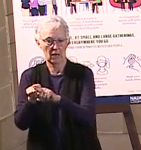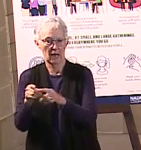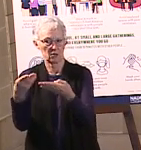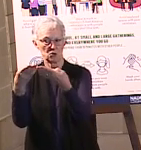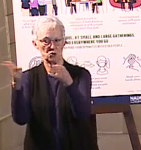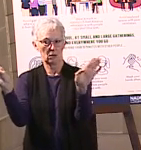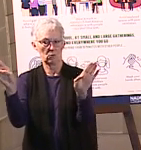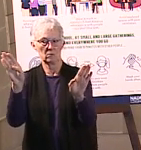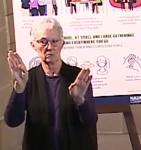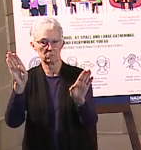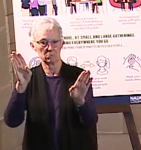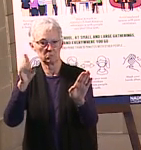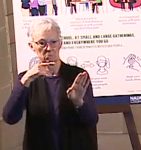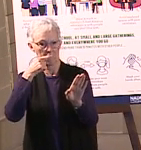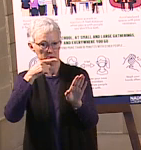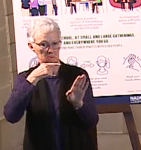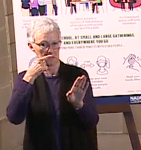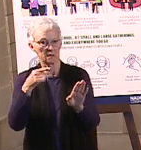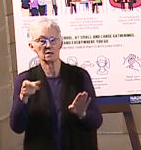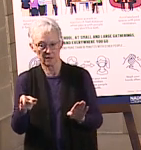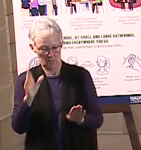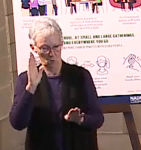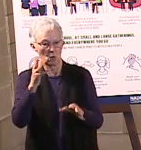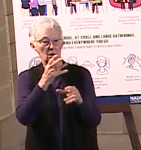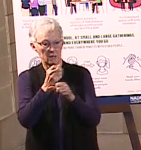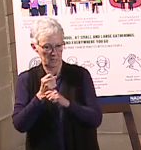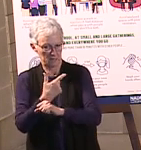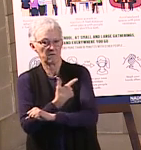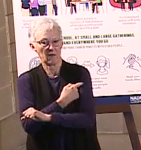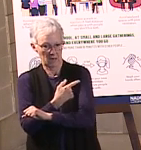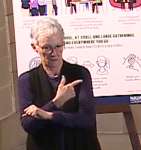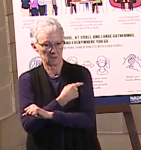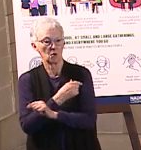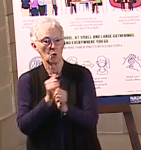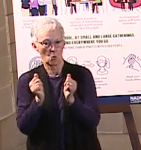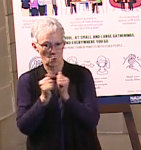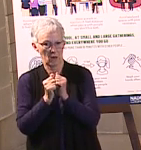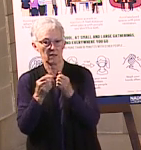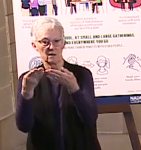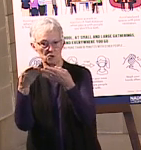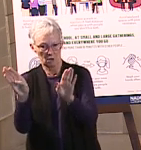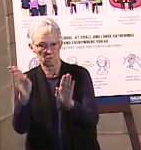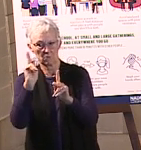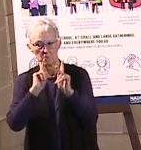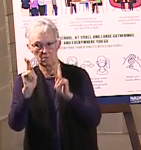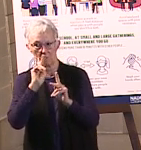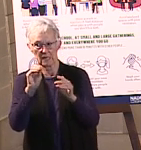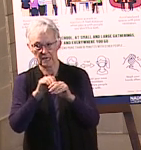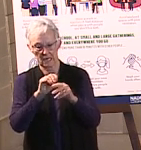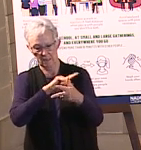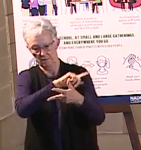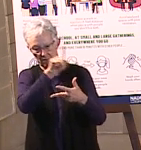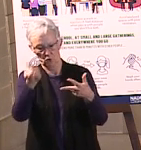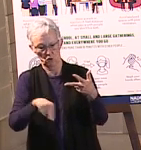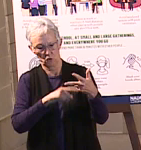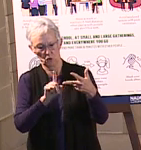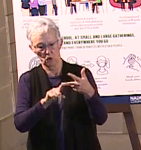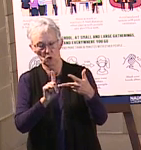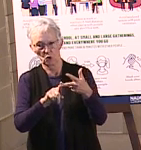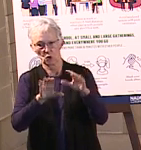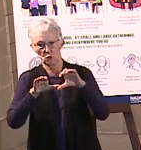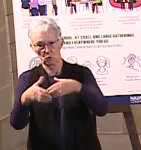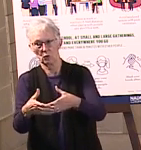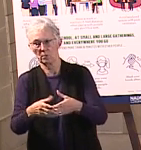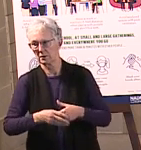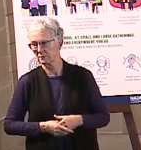and get being offered the chance to get the vaccine along with the general public. We have a question from Nicole at